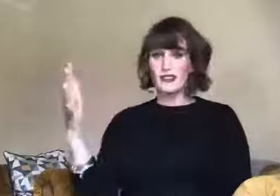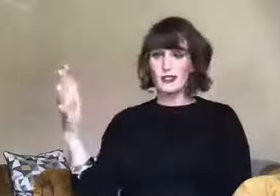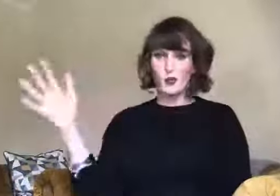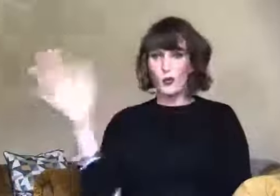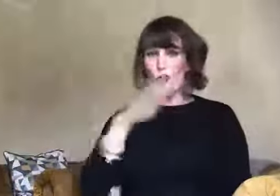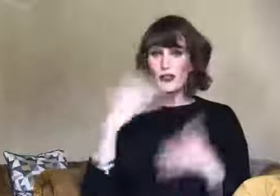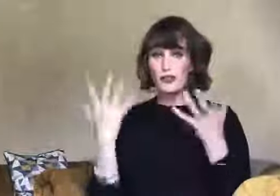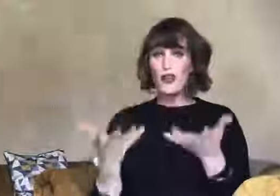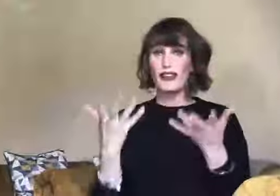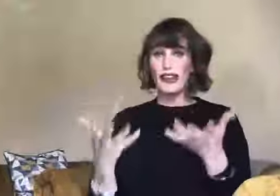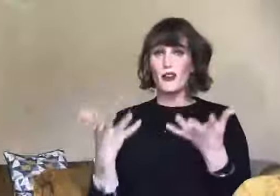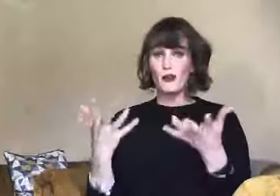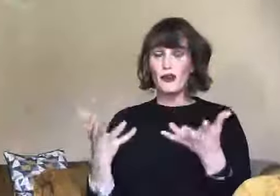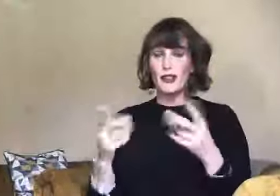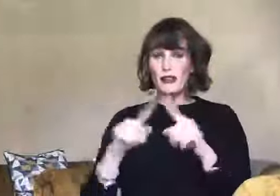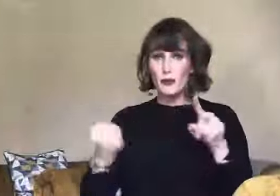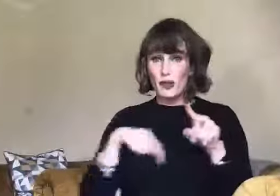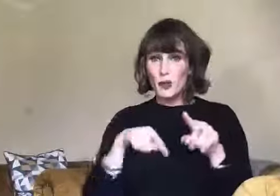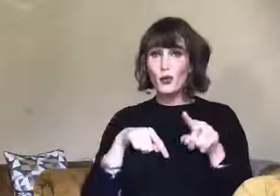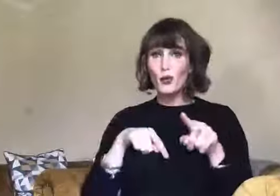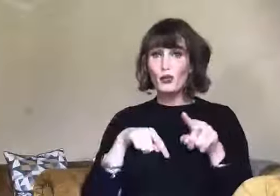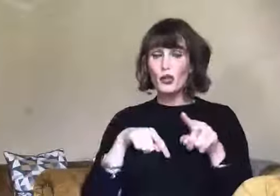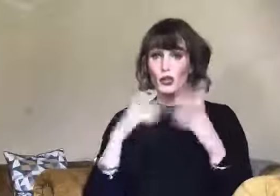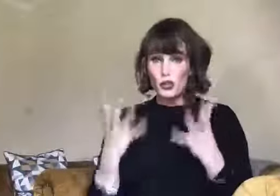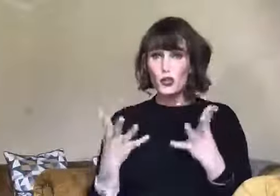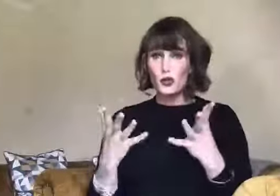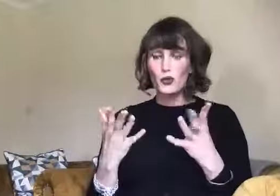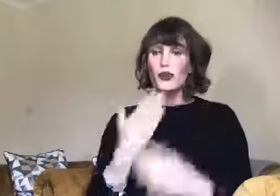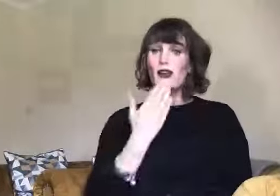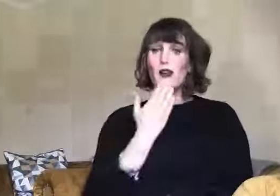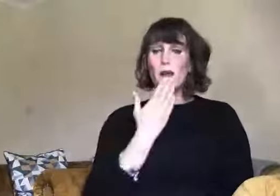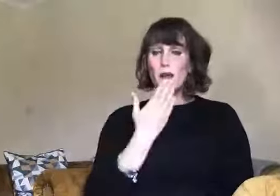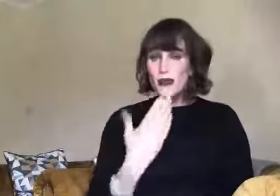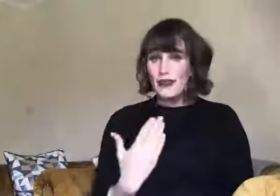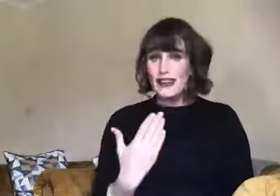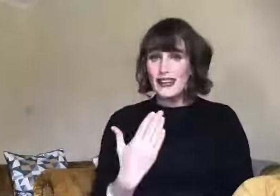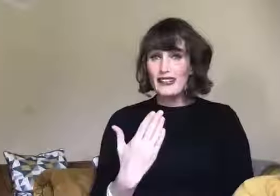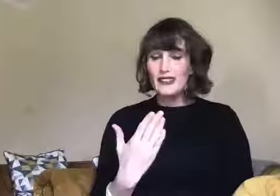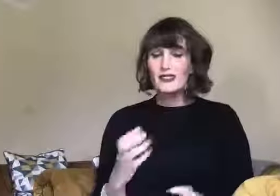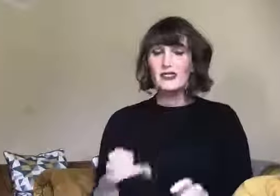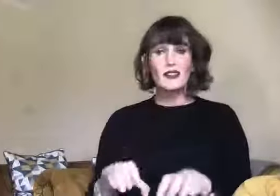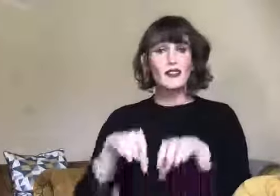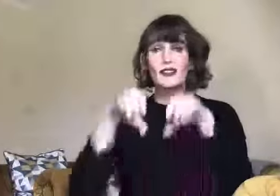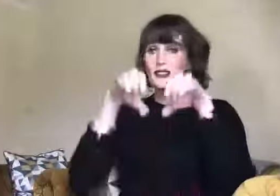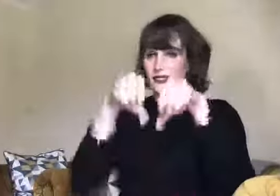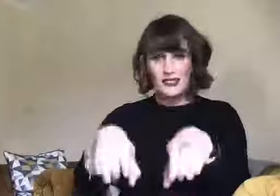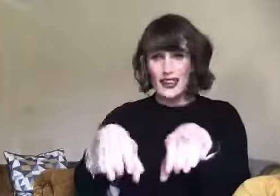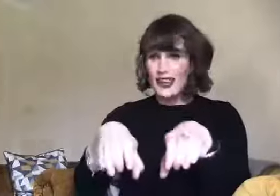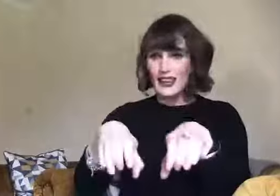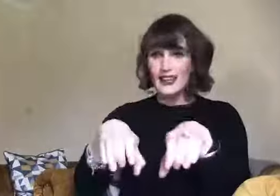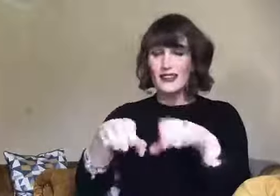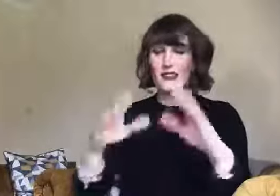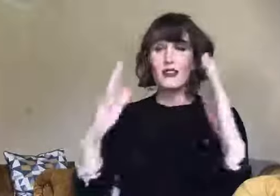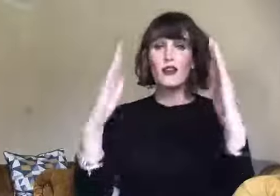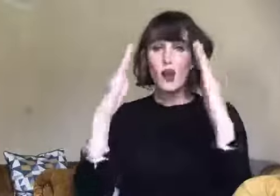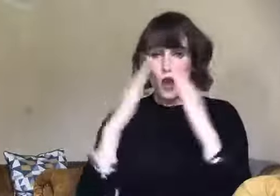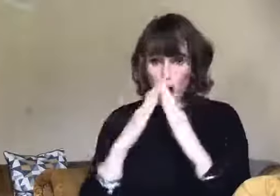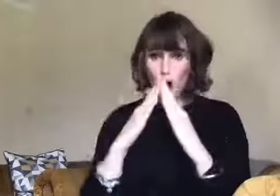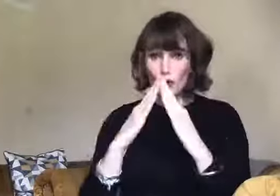us right now, if we could all do please stay